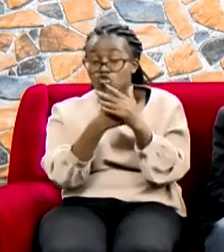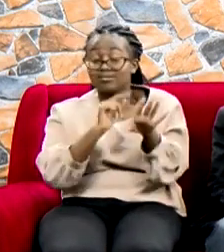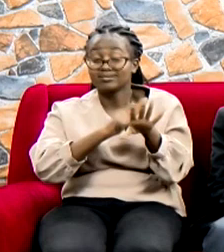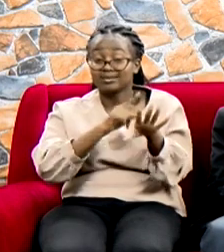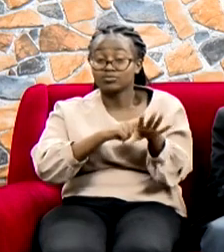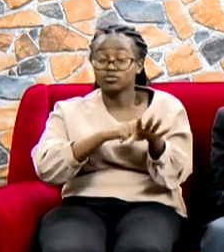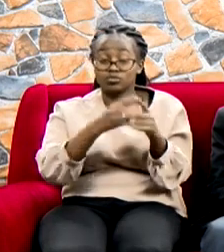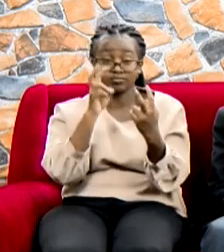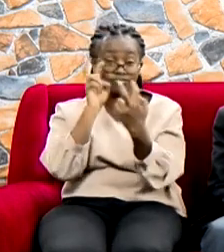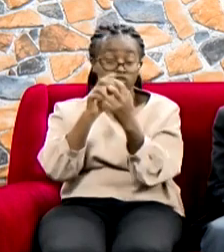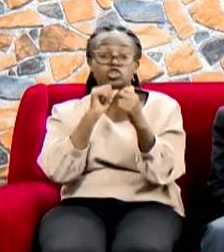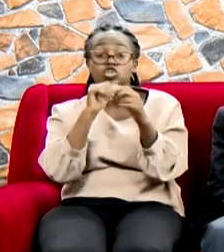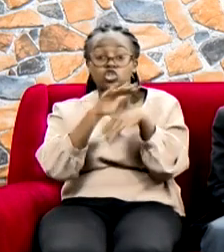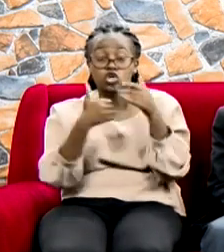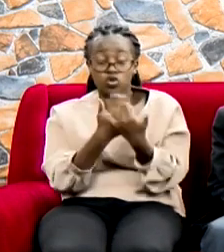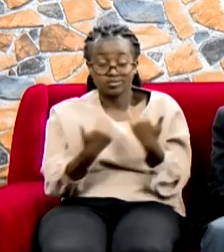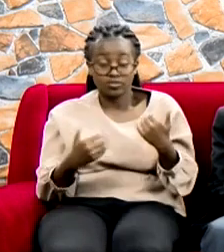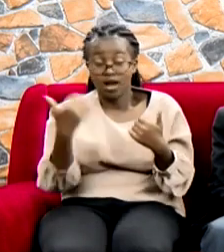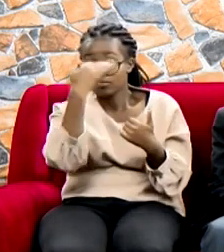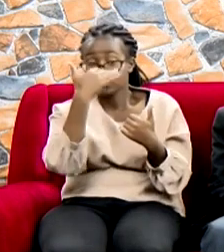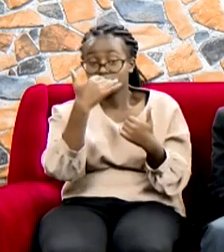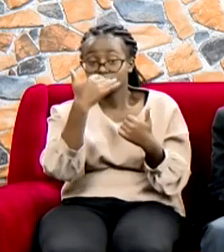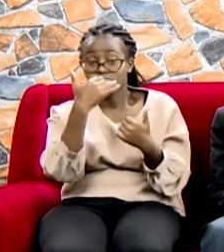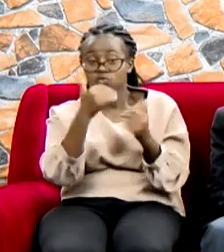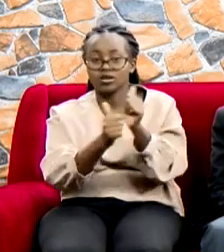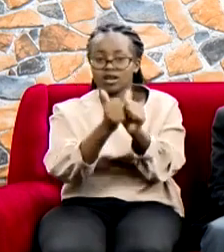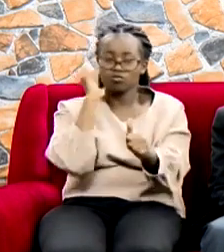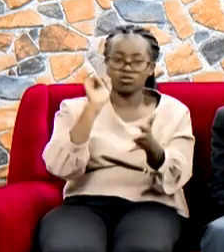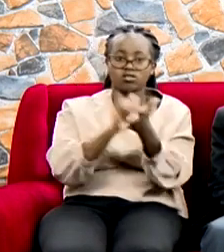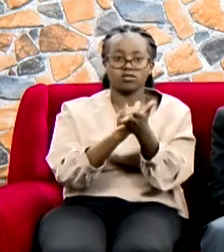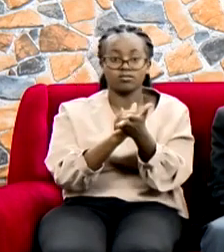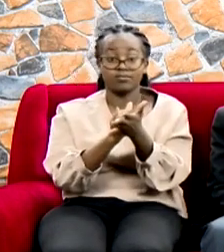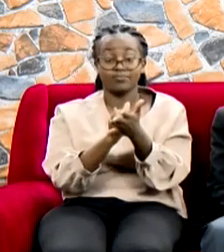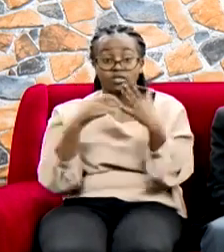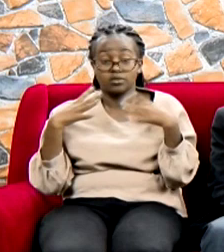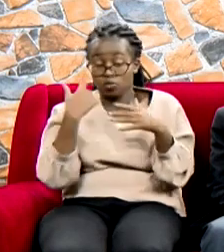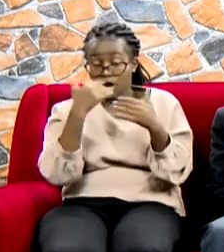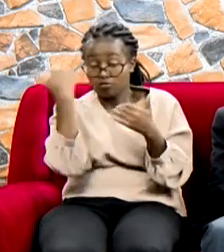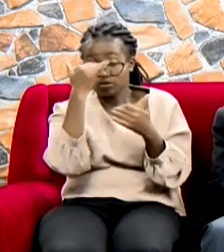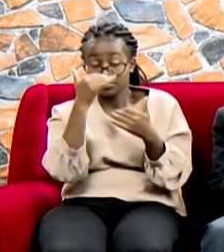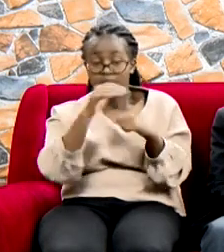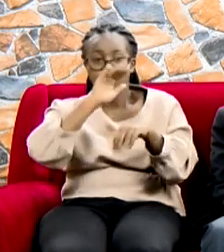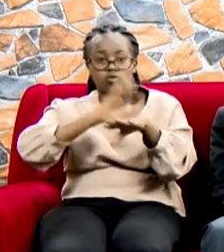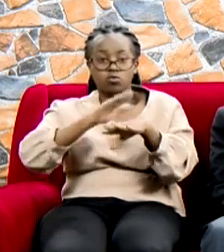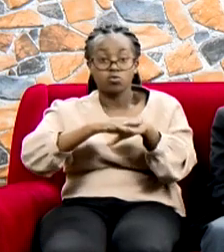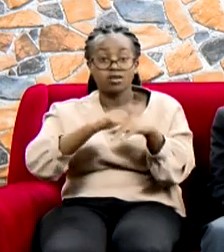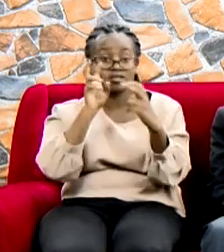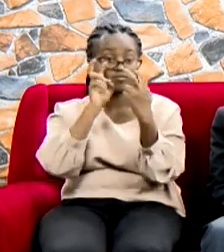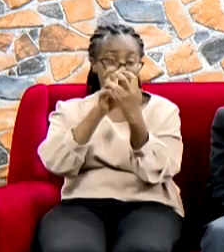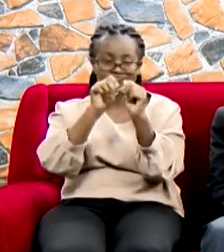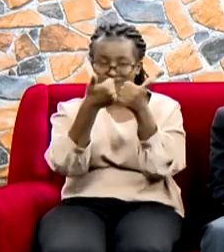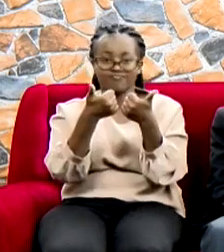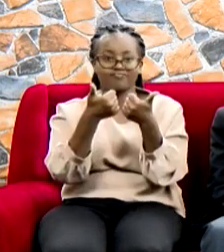it comes to eye contact, not all children with autism will lack eye contact. There are those people with autism with very good eye contact.